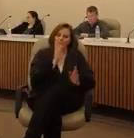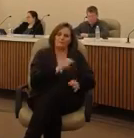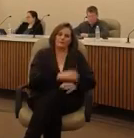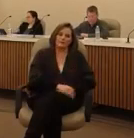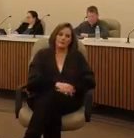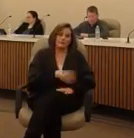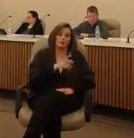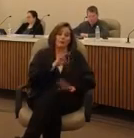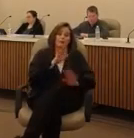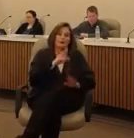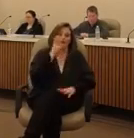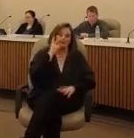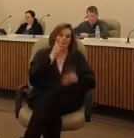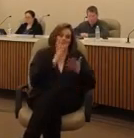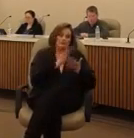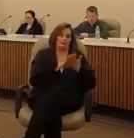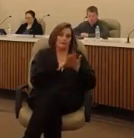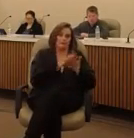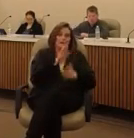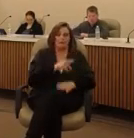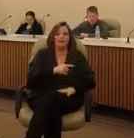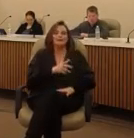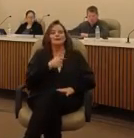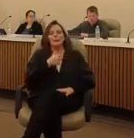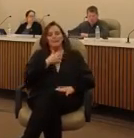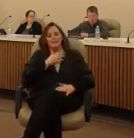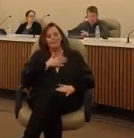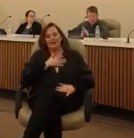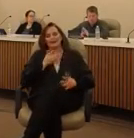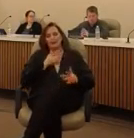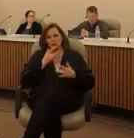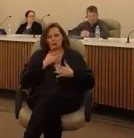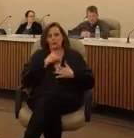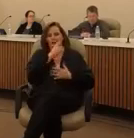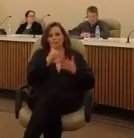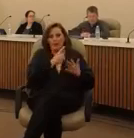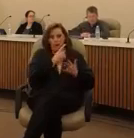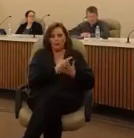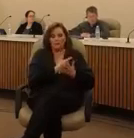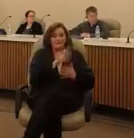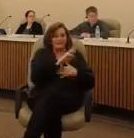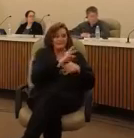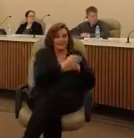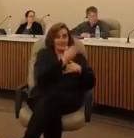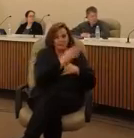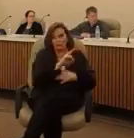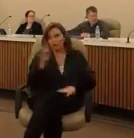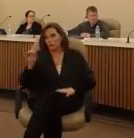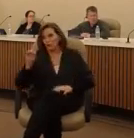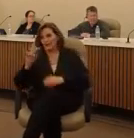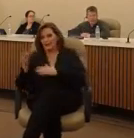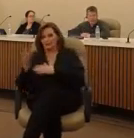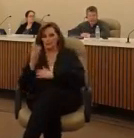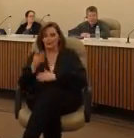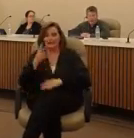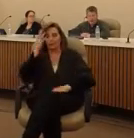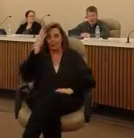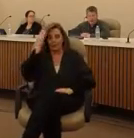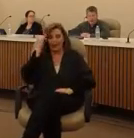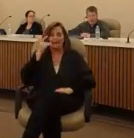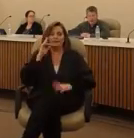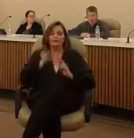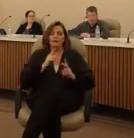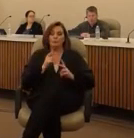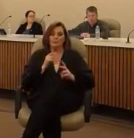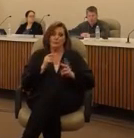be great to see this place cleaned up. I'm just concerned with the hours and why the residents signed the petition. Well, again, I'm